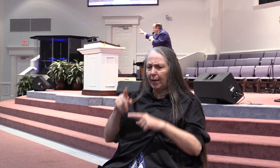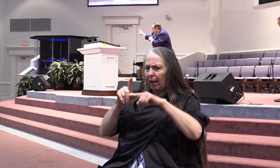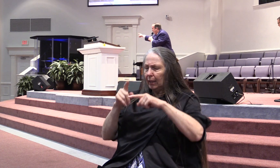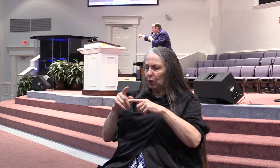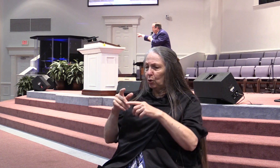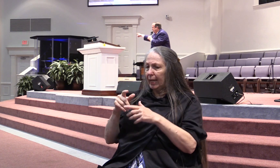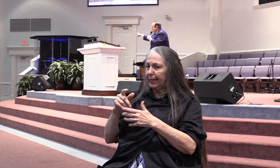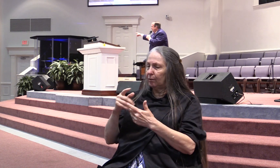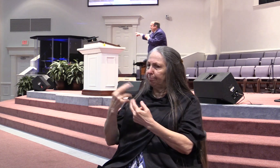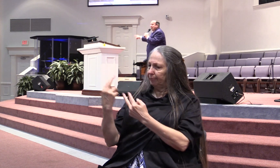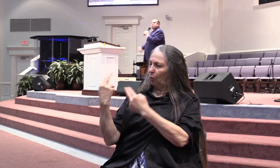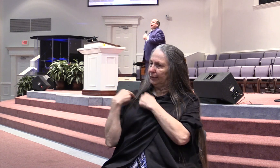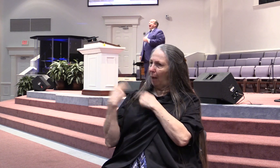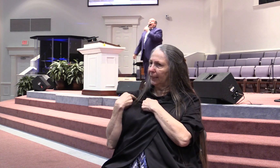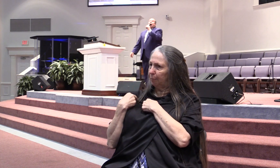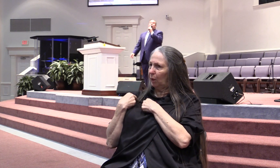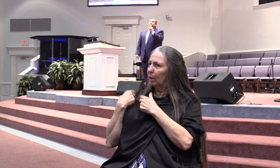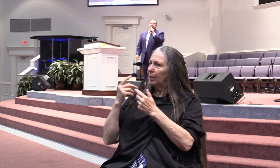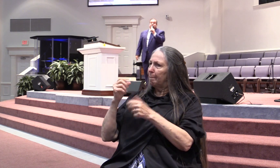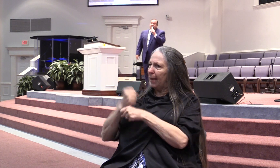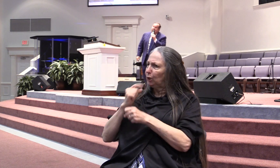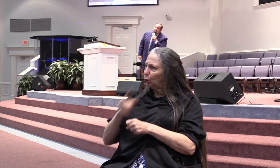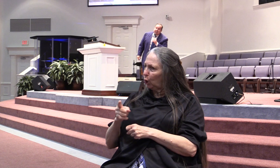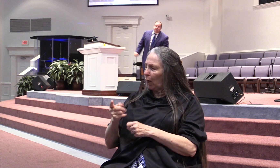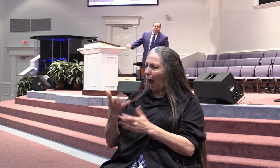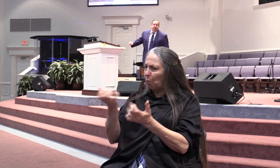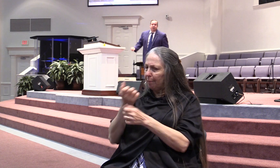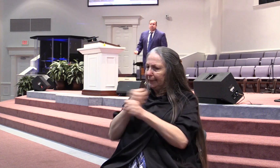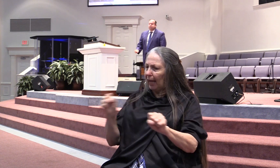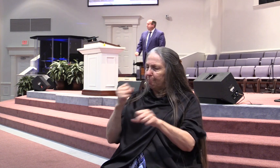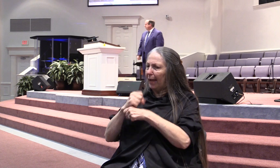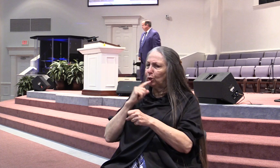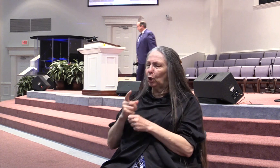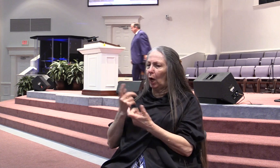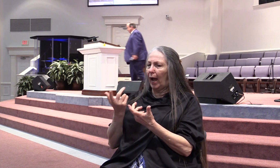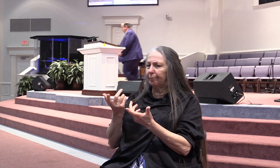You need the church. I want to be saved.